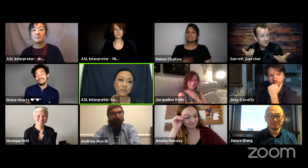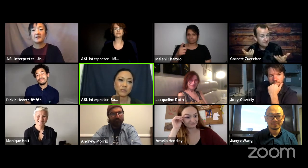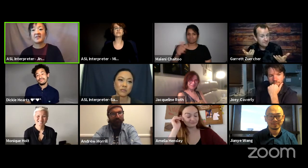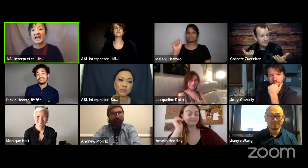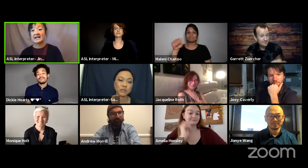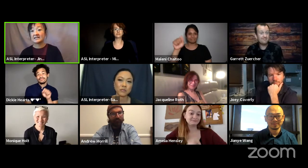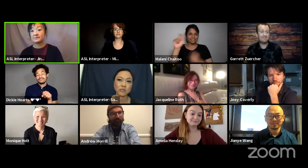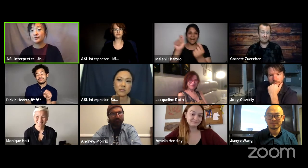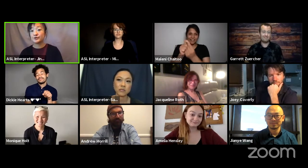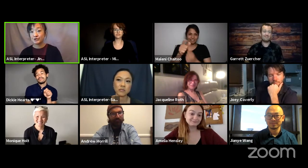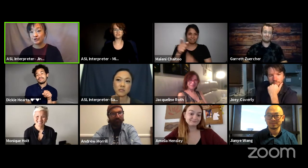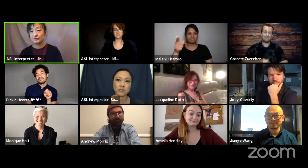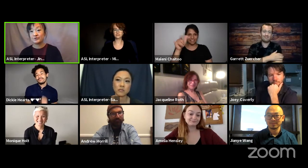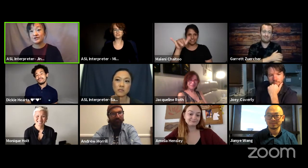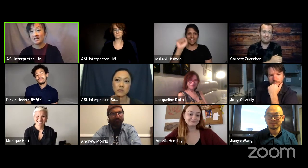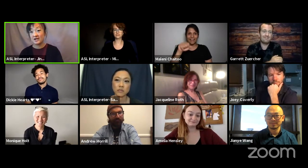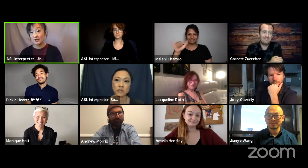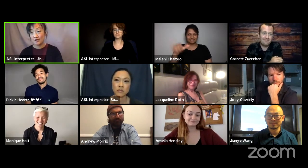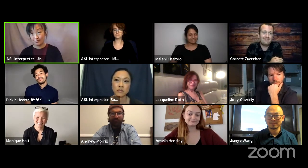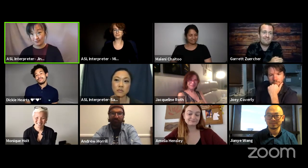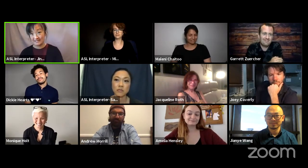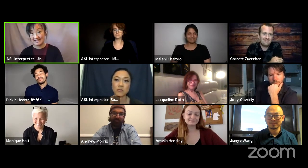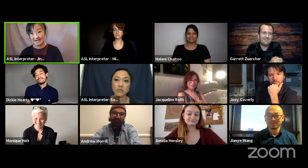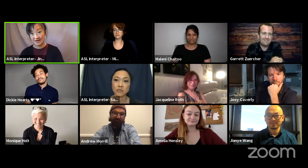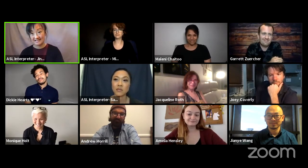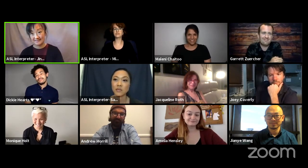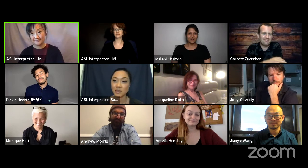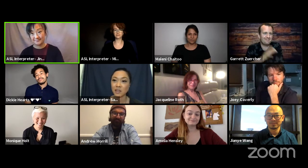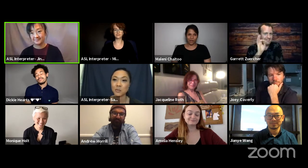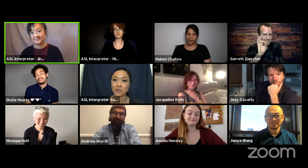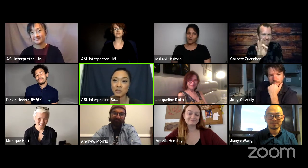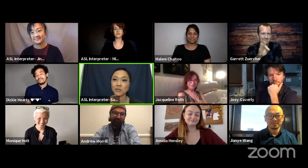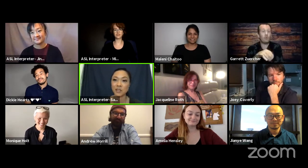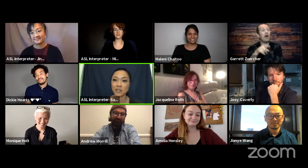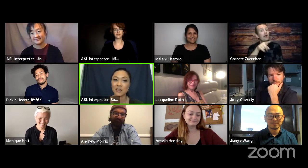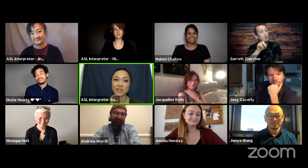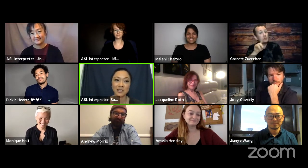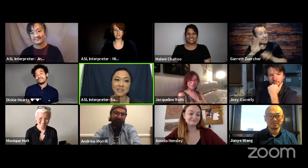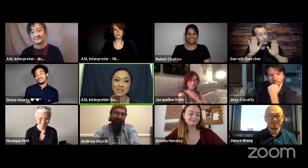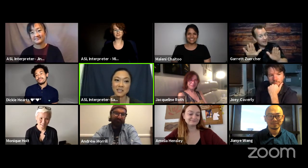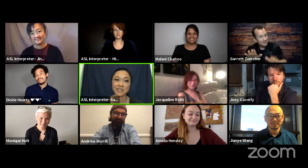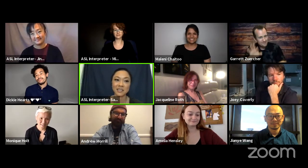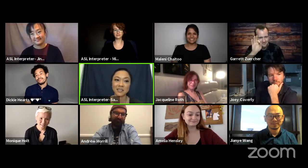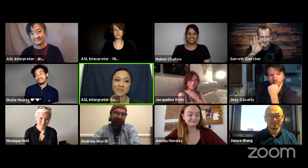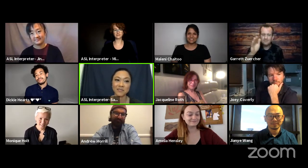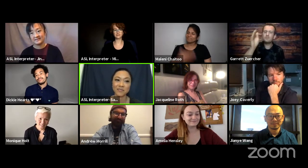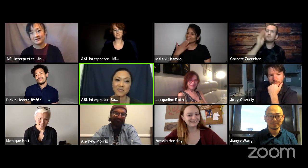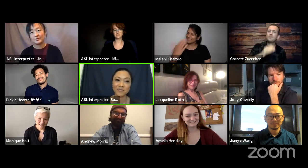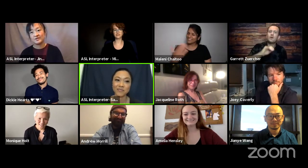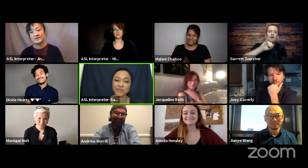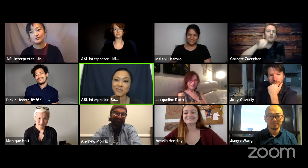But the acting pushed you into the unknown, isn't that correct? Absolutely. Yes, it did. Well, you did